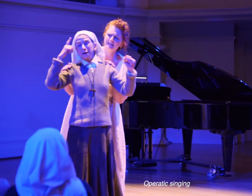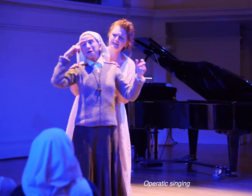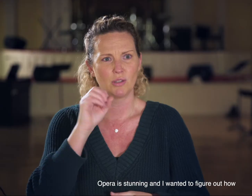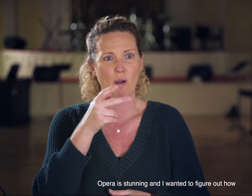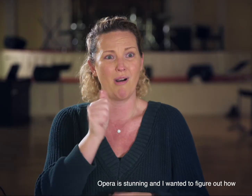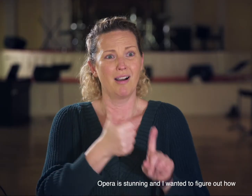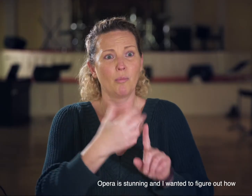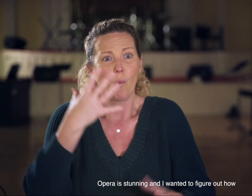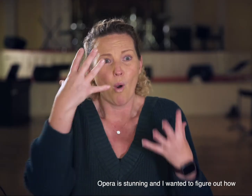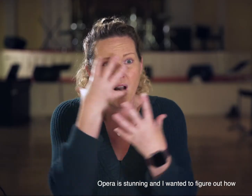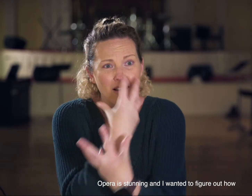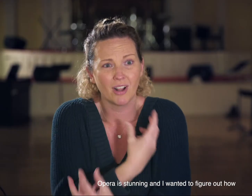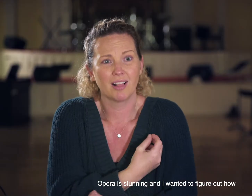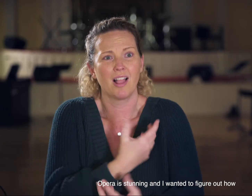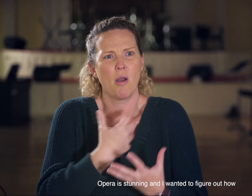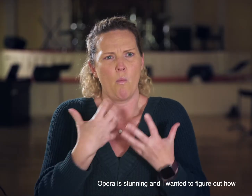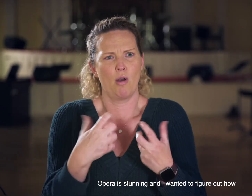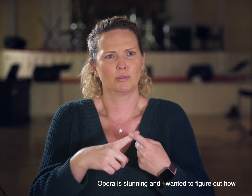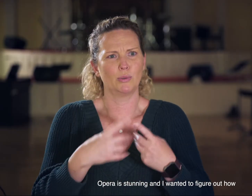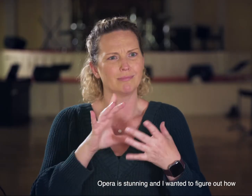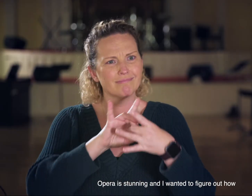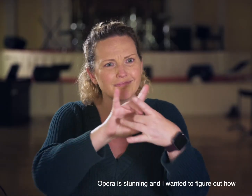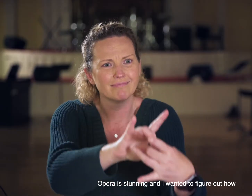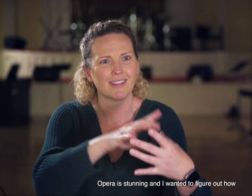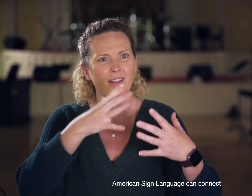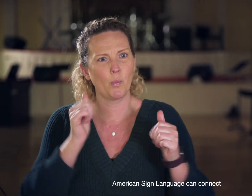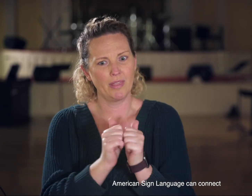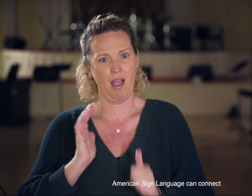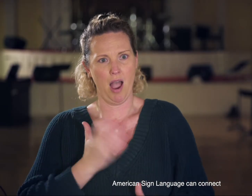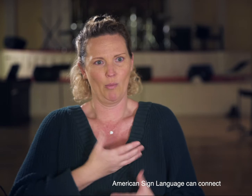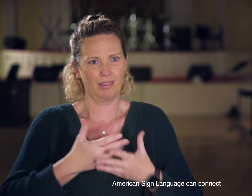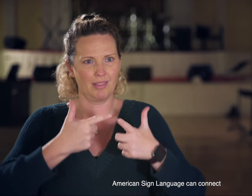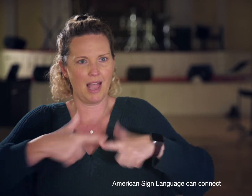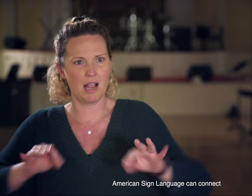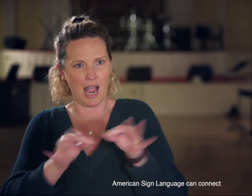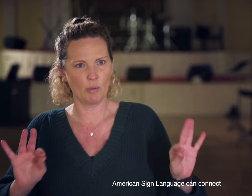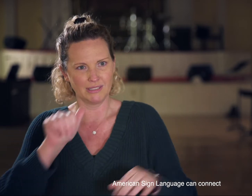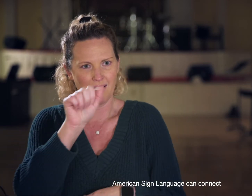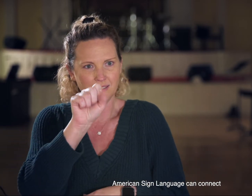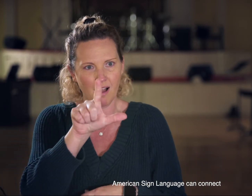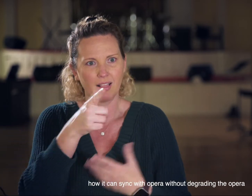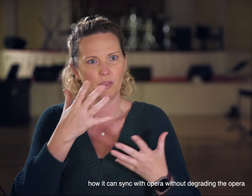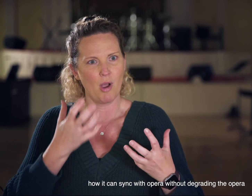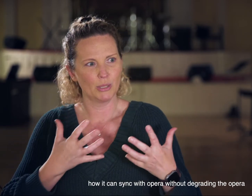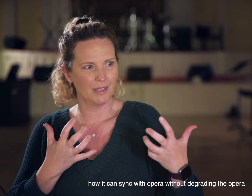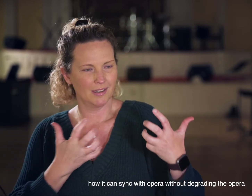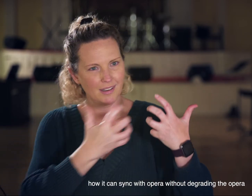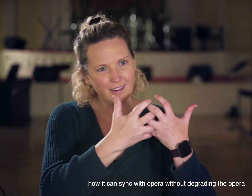Opera is stunning and I wanted to figure out how American Sign Language can connect, how it can sync with